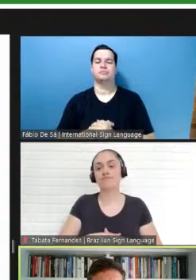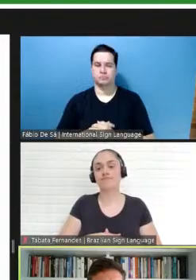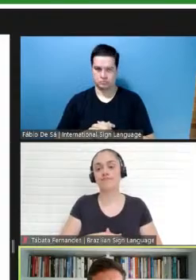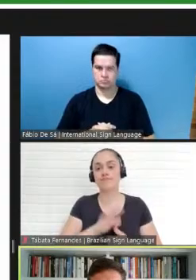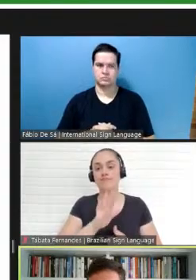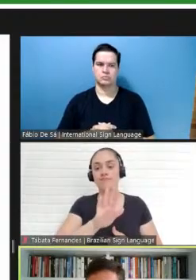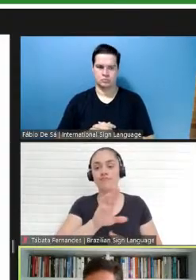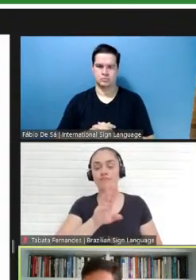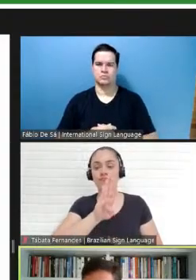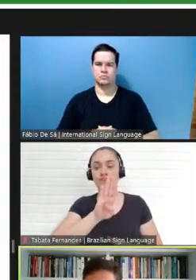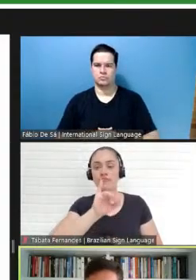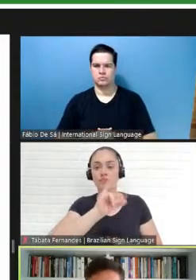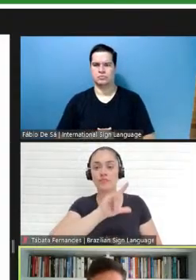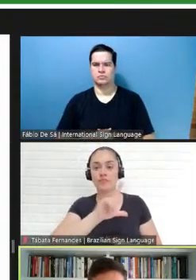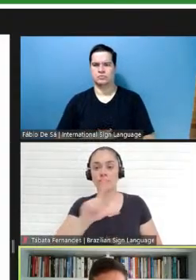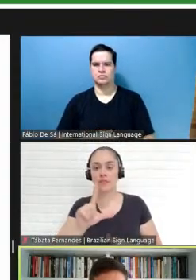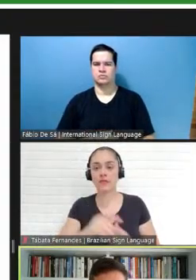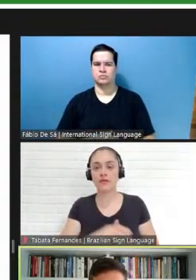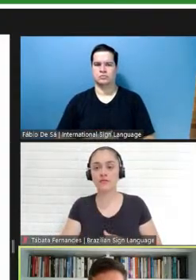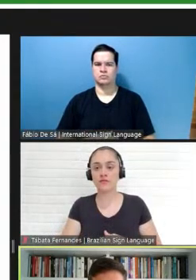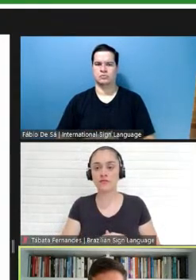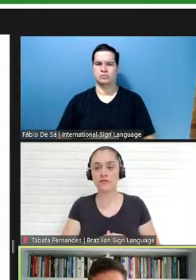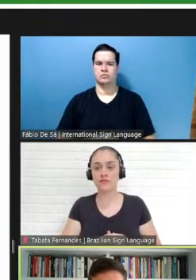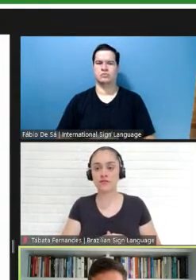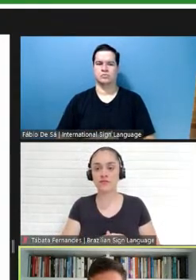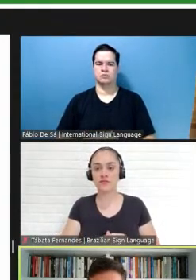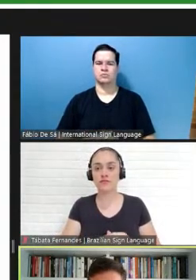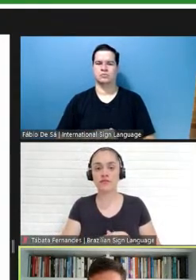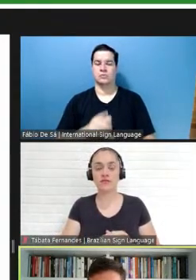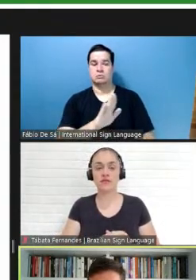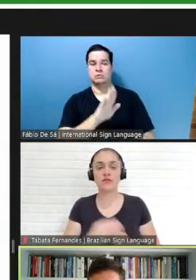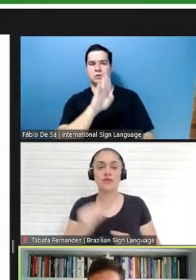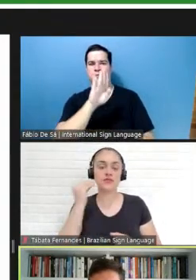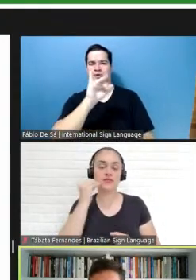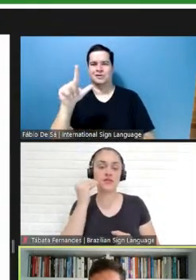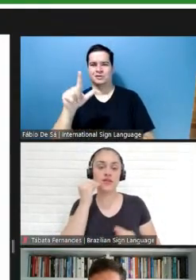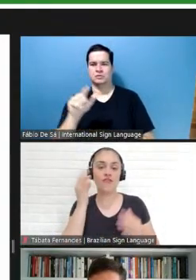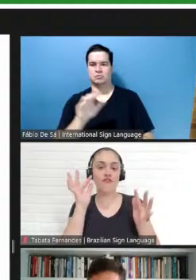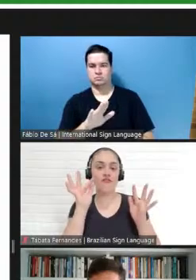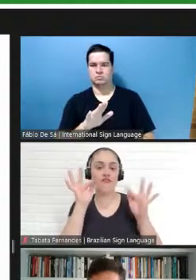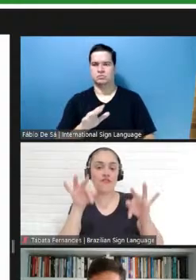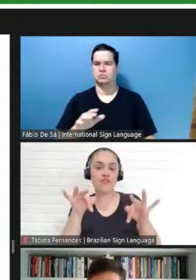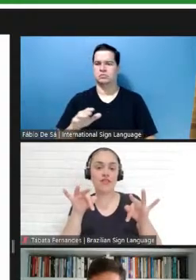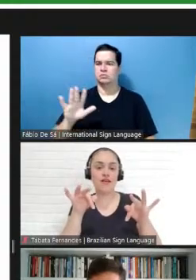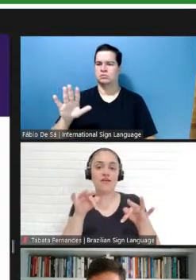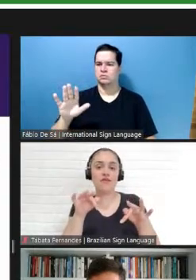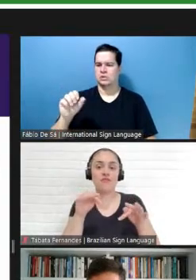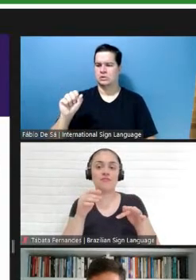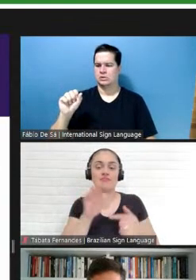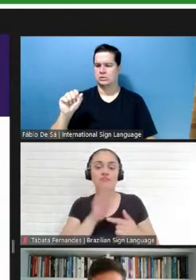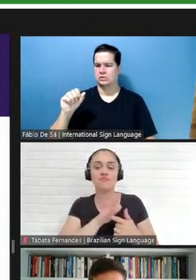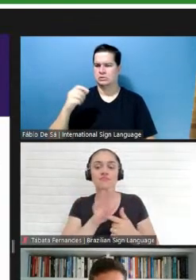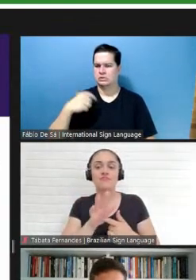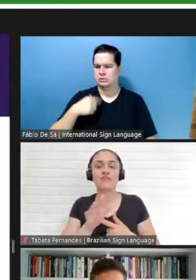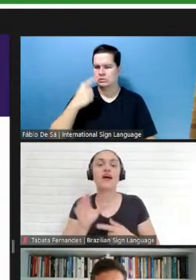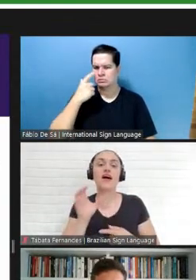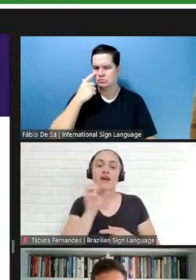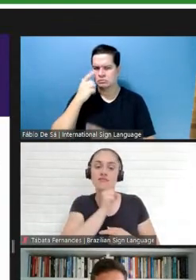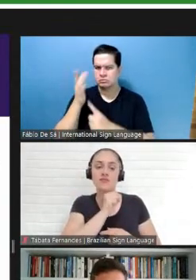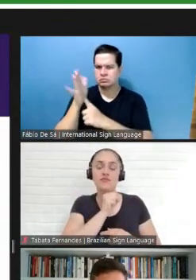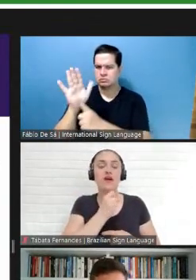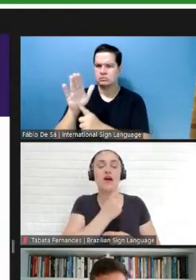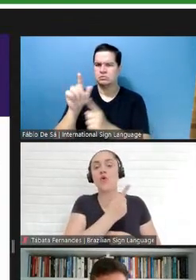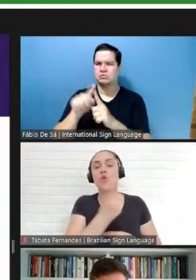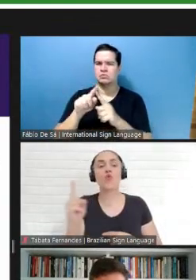sorry to interrupt you. So please. If you could just go to the final message, please. Yeah, absolutely. The final message